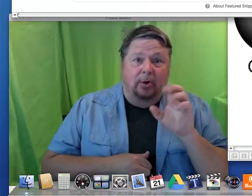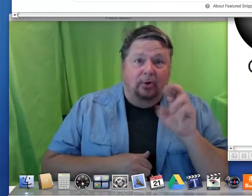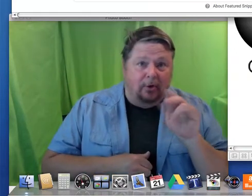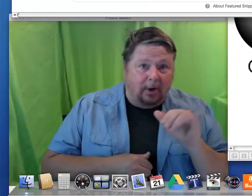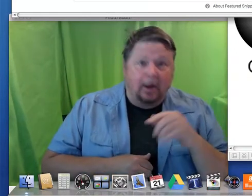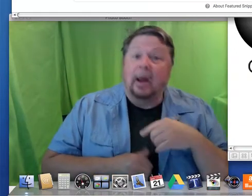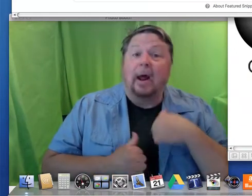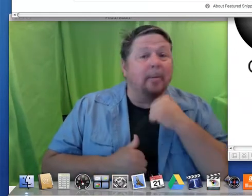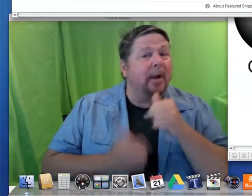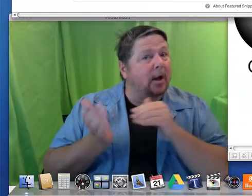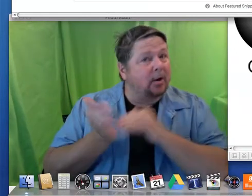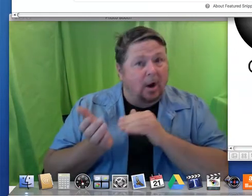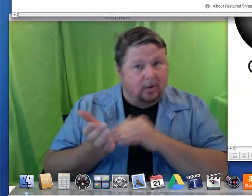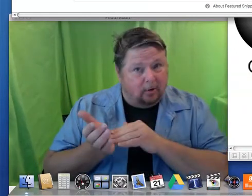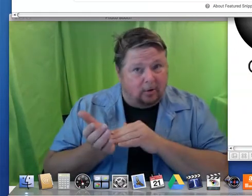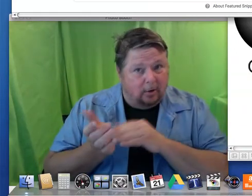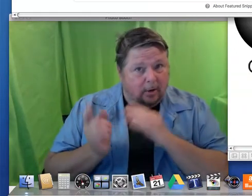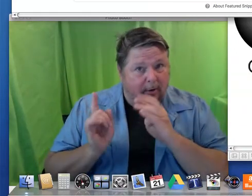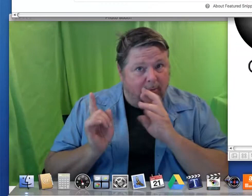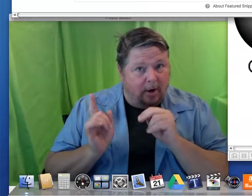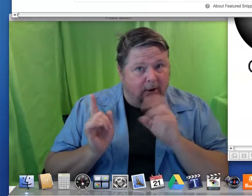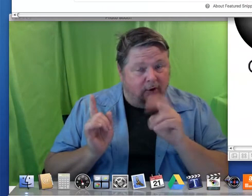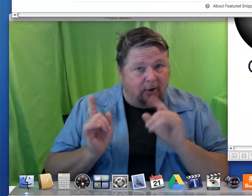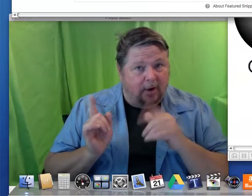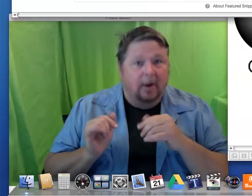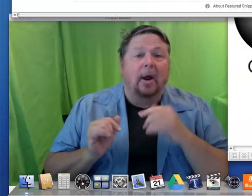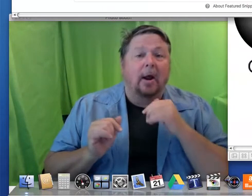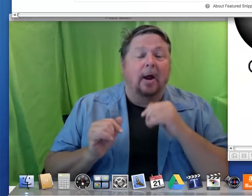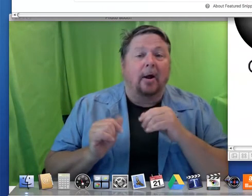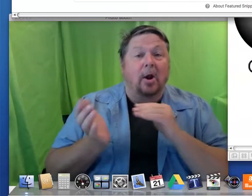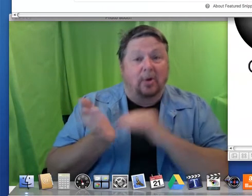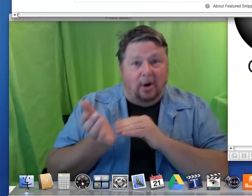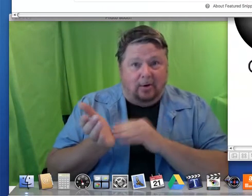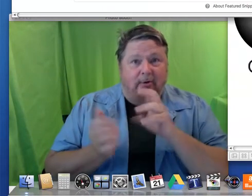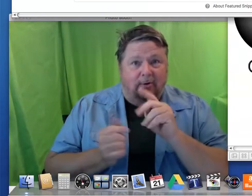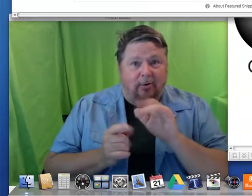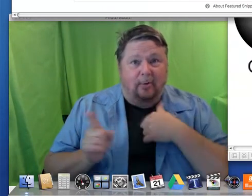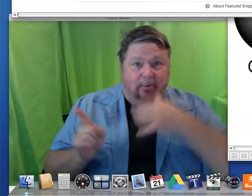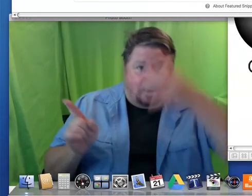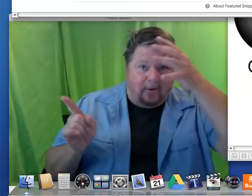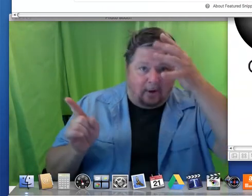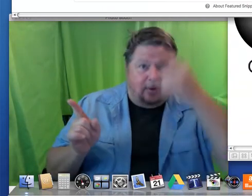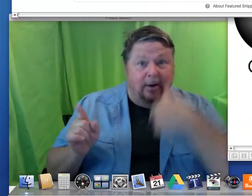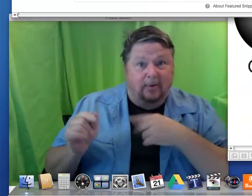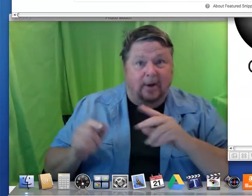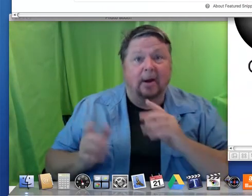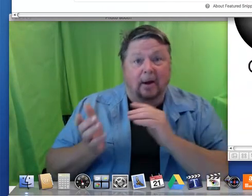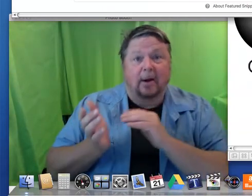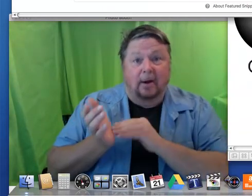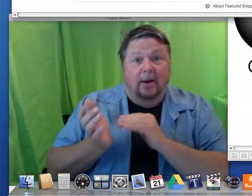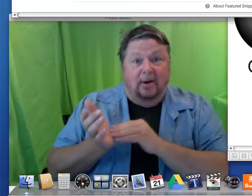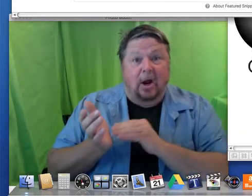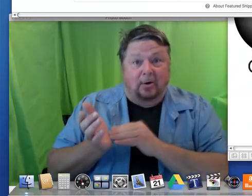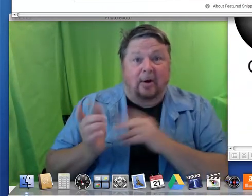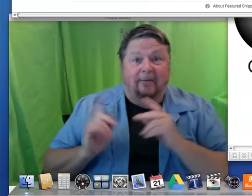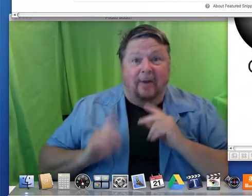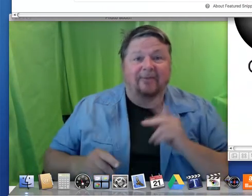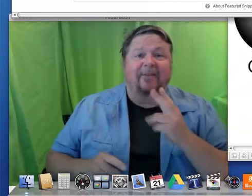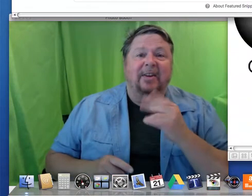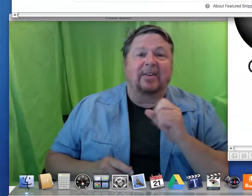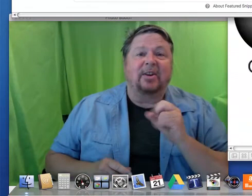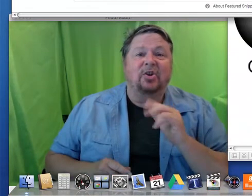Brian Cerny. I'm not Dr. Brian Cerny. Dr. Cerny was my father. He was a doctor,